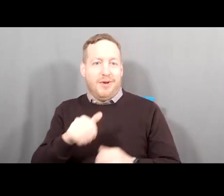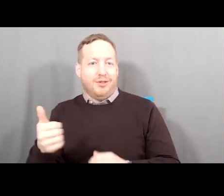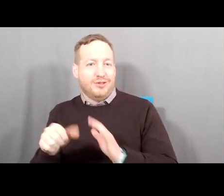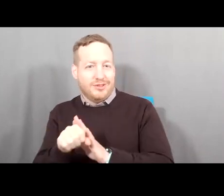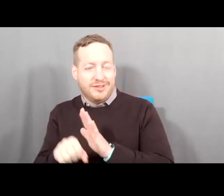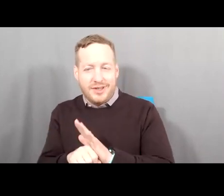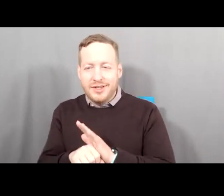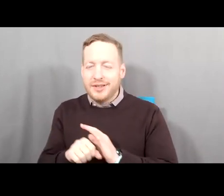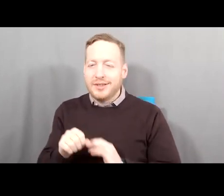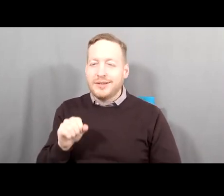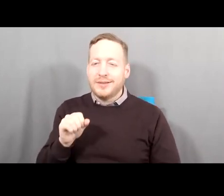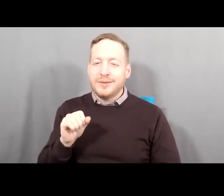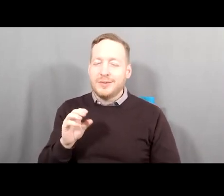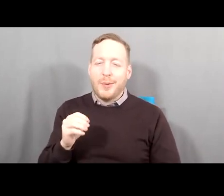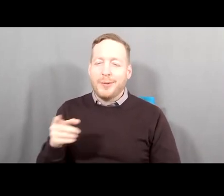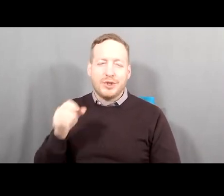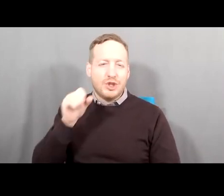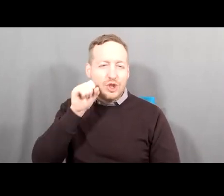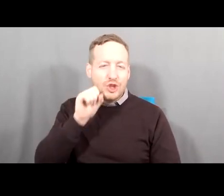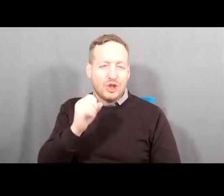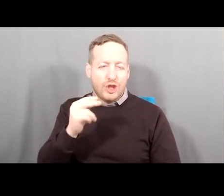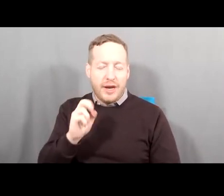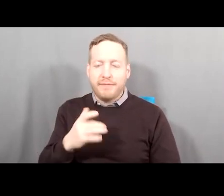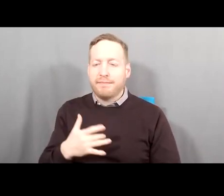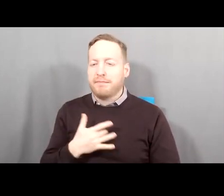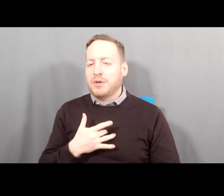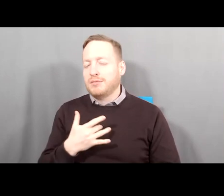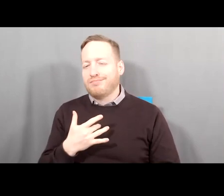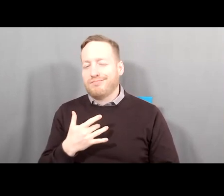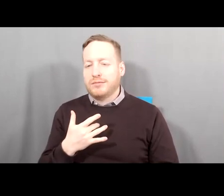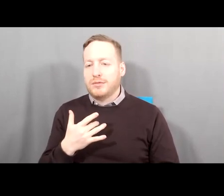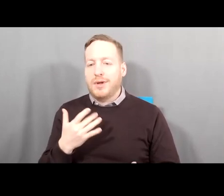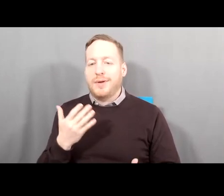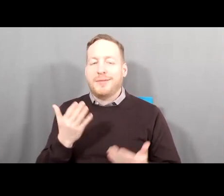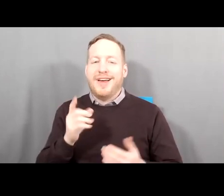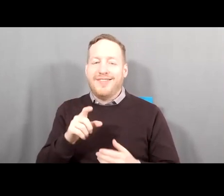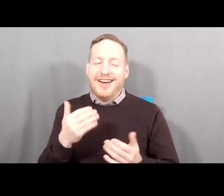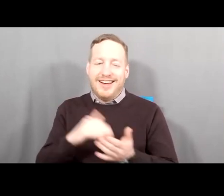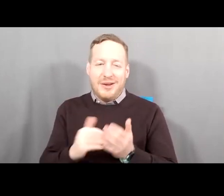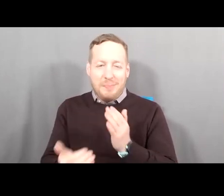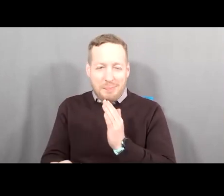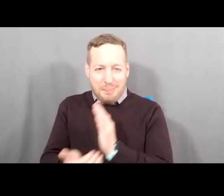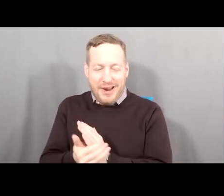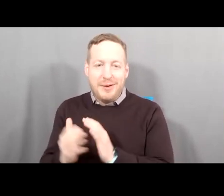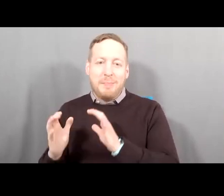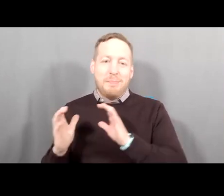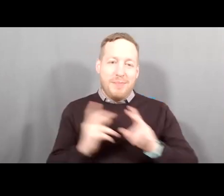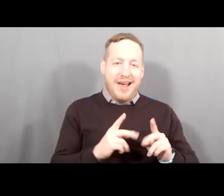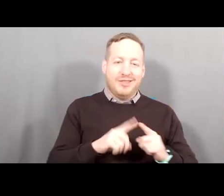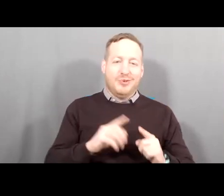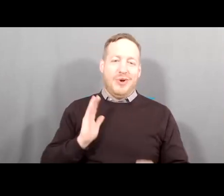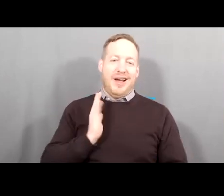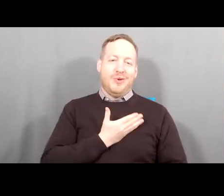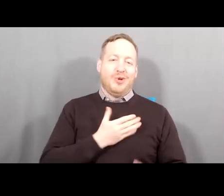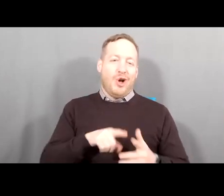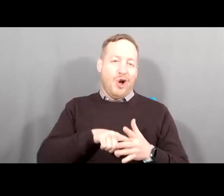HSTP, more ahead than some of the other states that they contacted. So Shane felt that